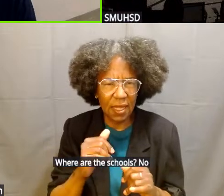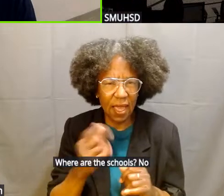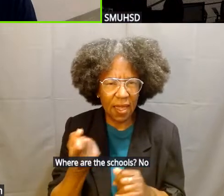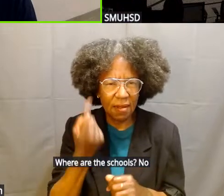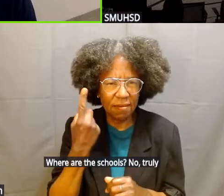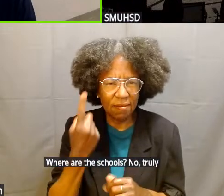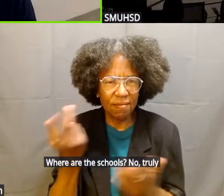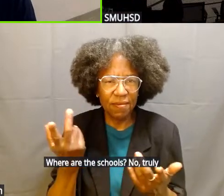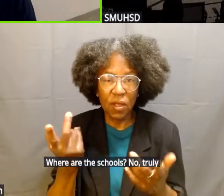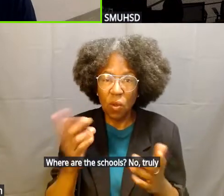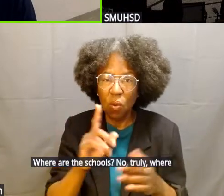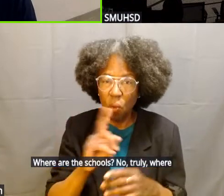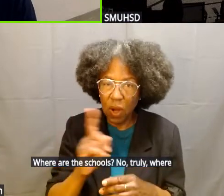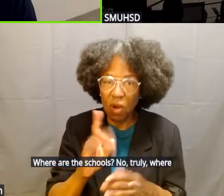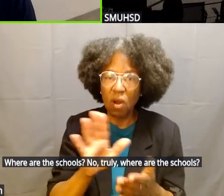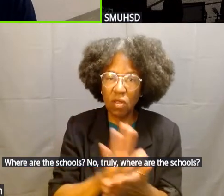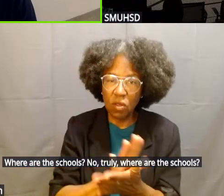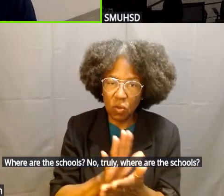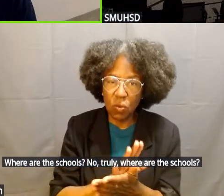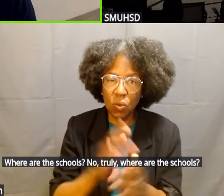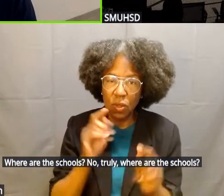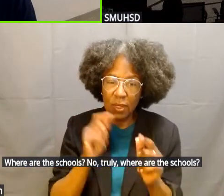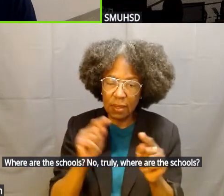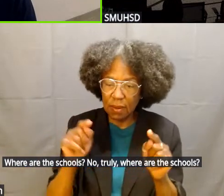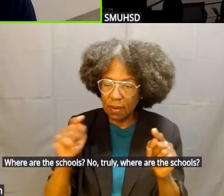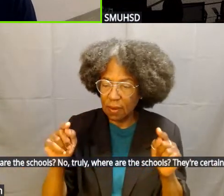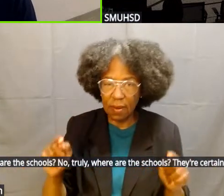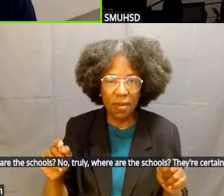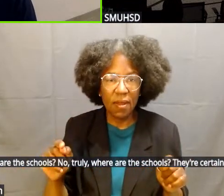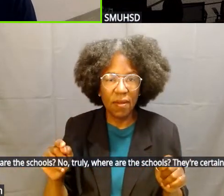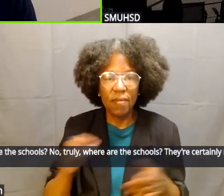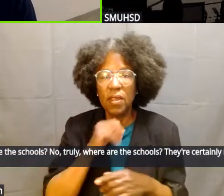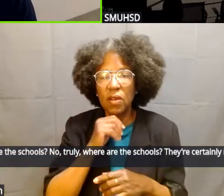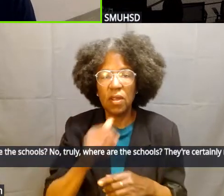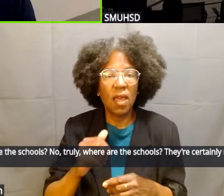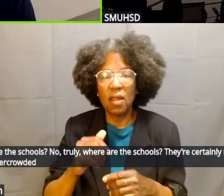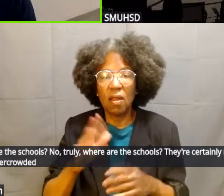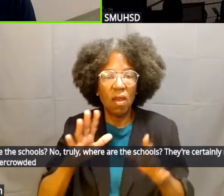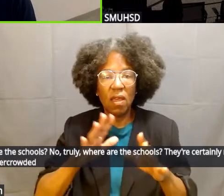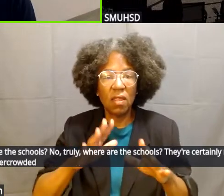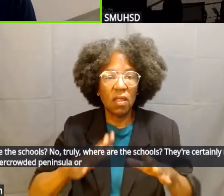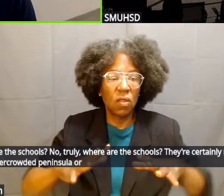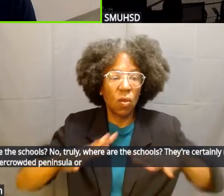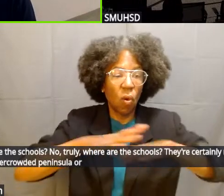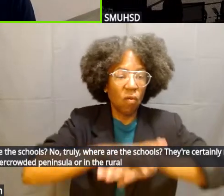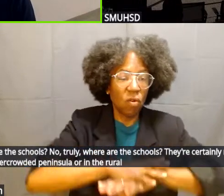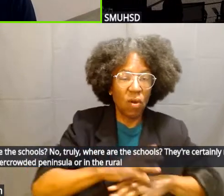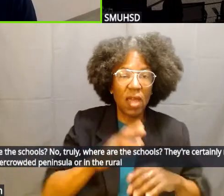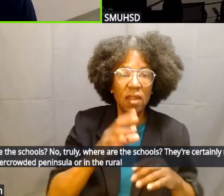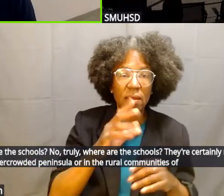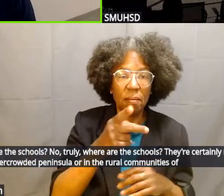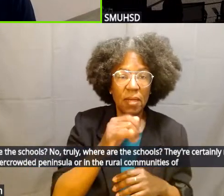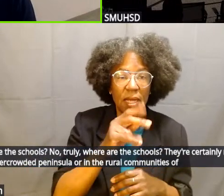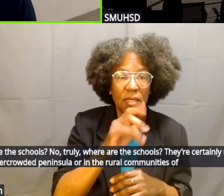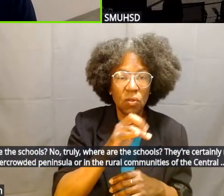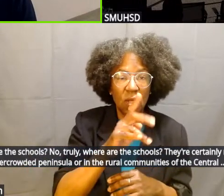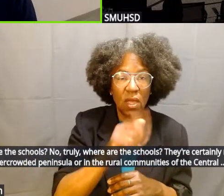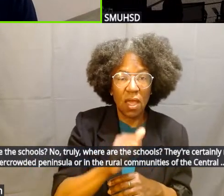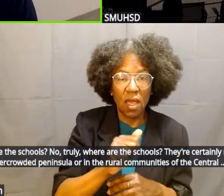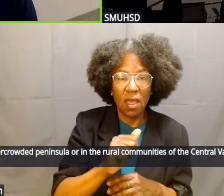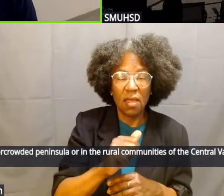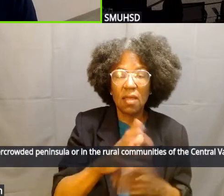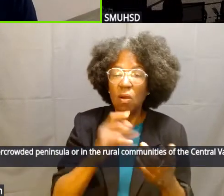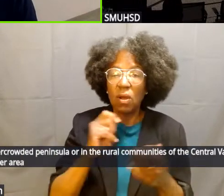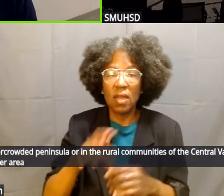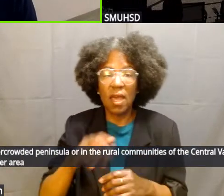where are the schools? They're certainly not on the overcrowded peninsula or in the rural communities of the Central Valley or any other area